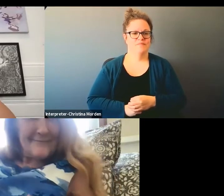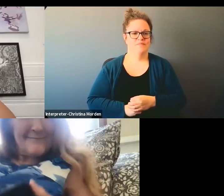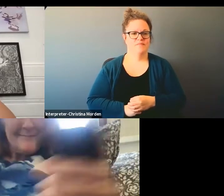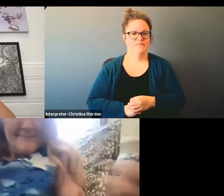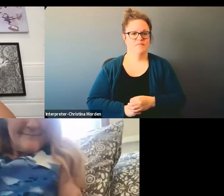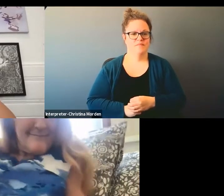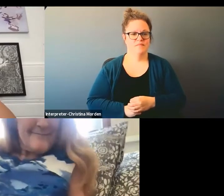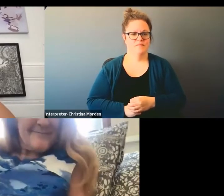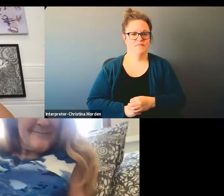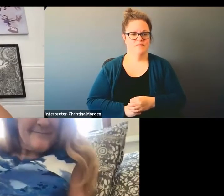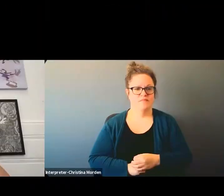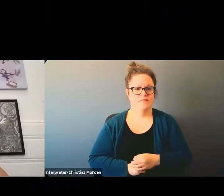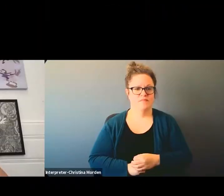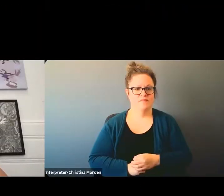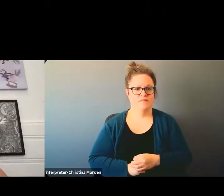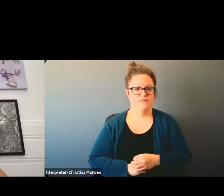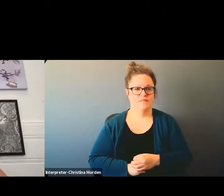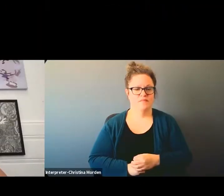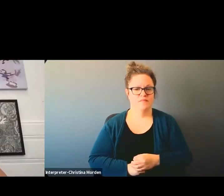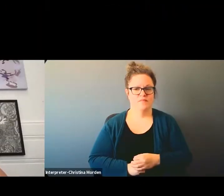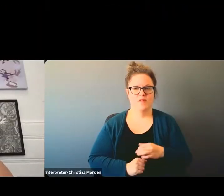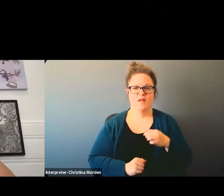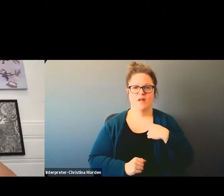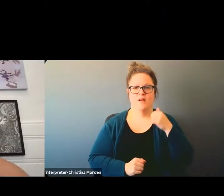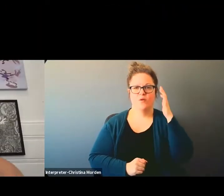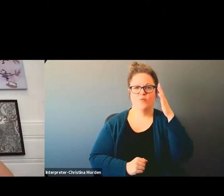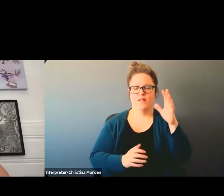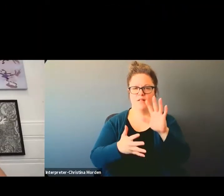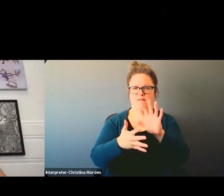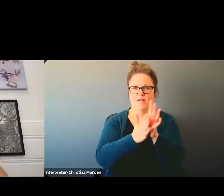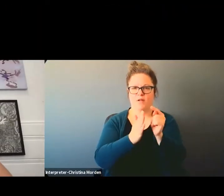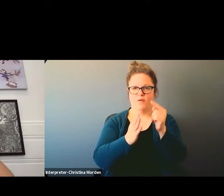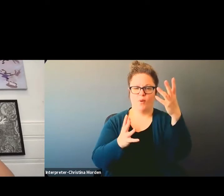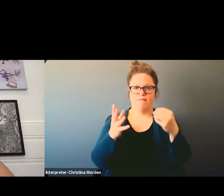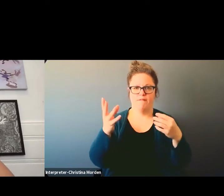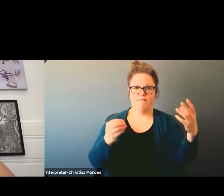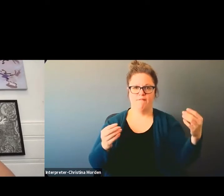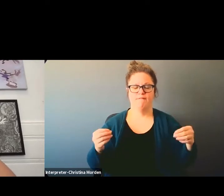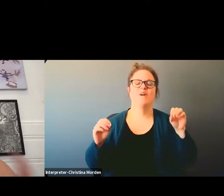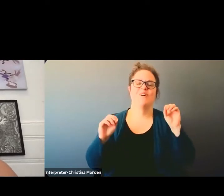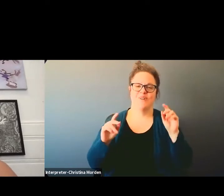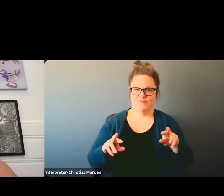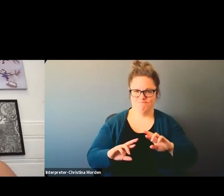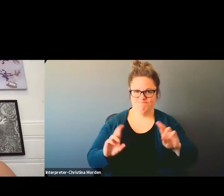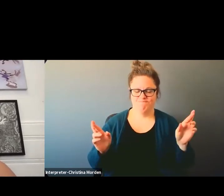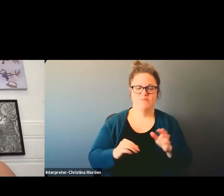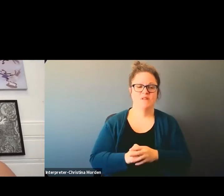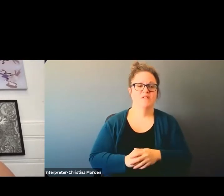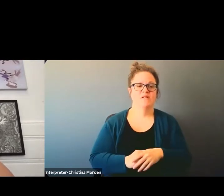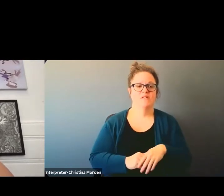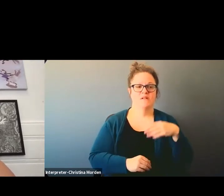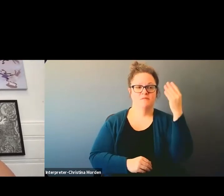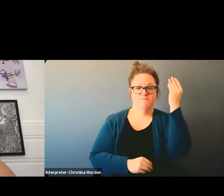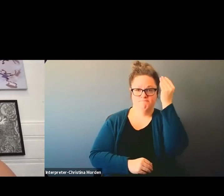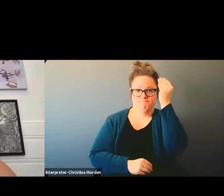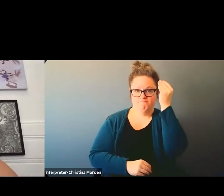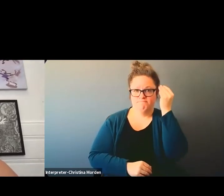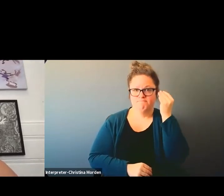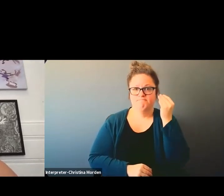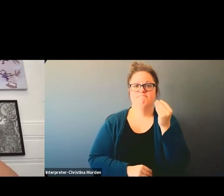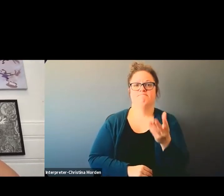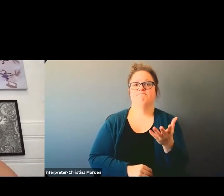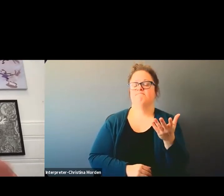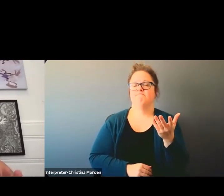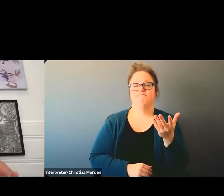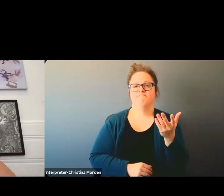Okay, so I'm just gonna turn off everyone's videos. Okay, good. We're ready to go. So just so everybody knows ahead of time, don't